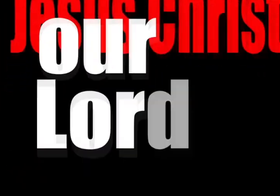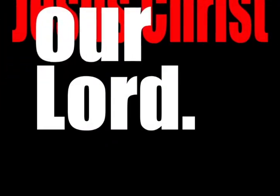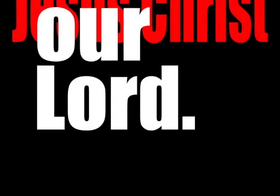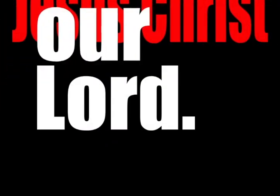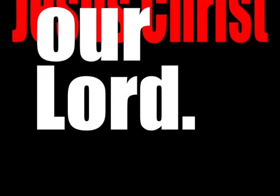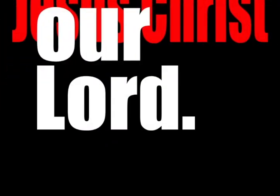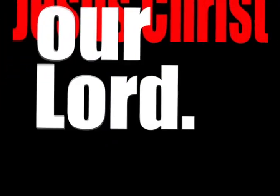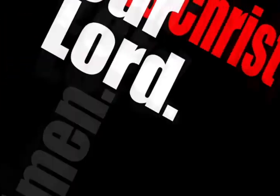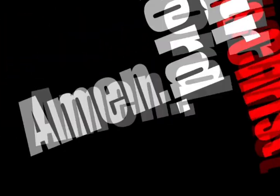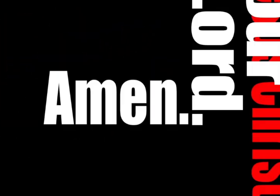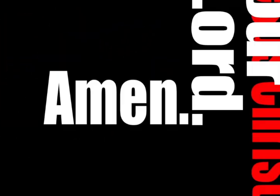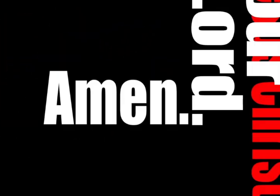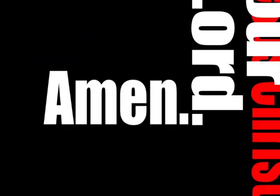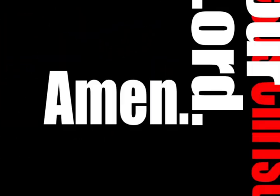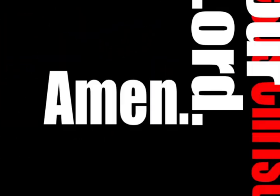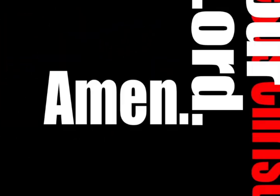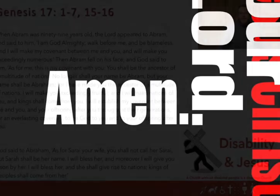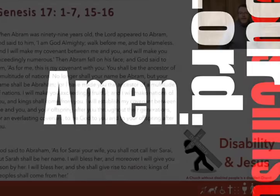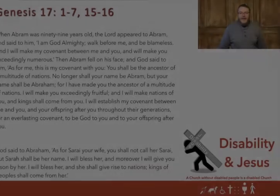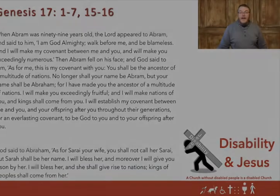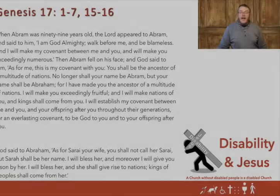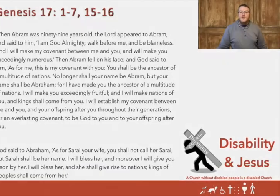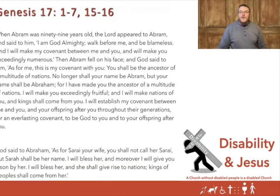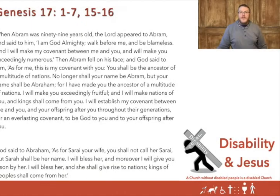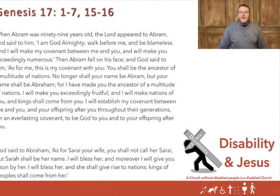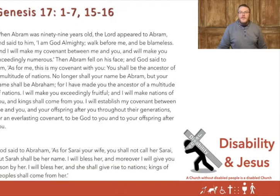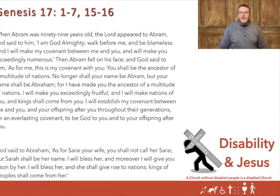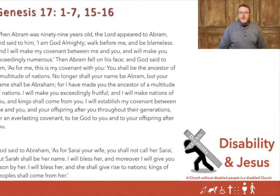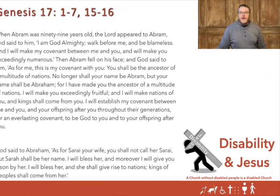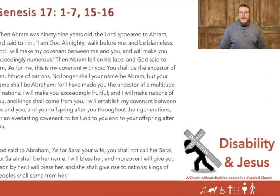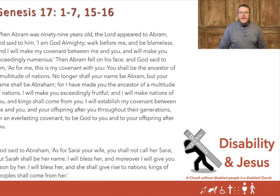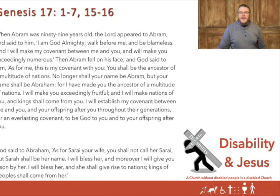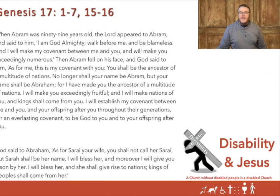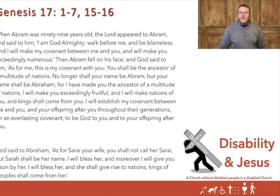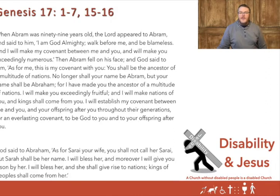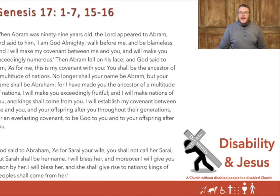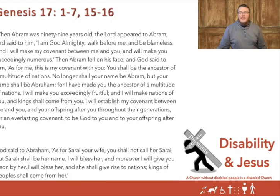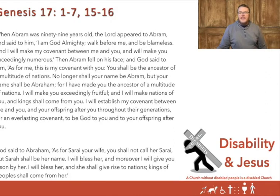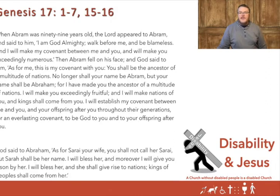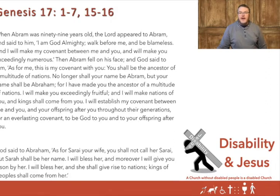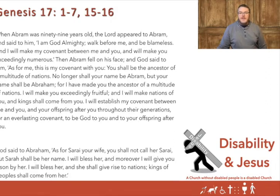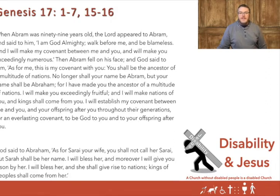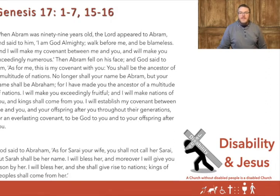Lord. Amen. An extra reading for you this week from Genesis chapter